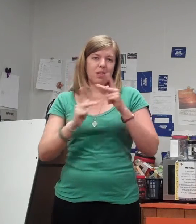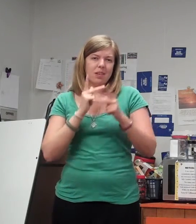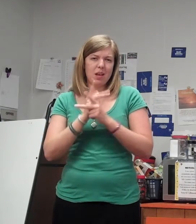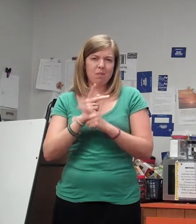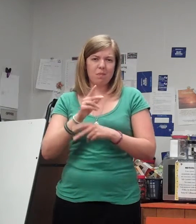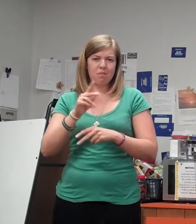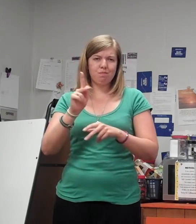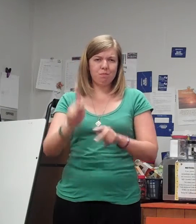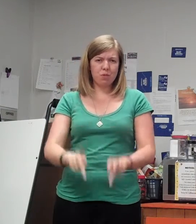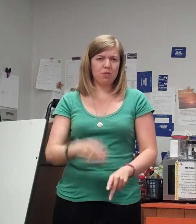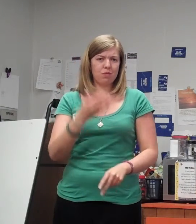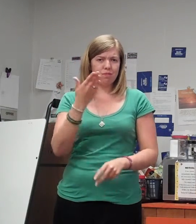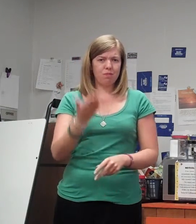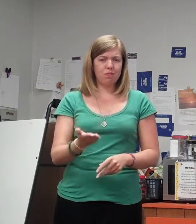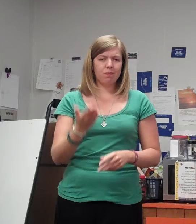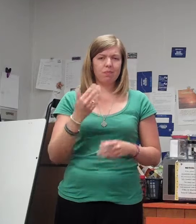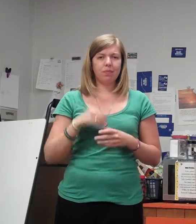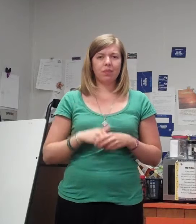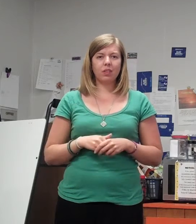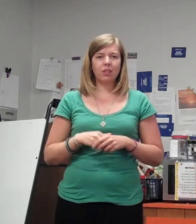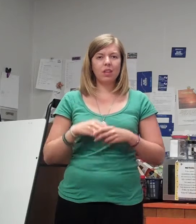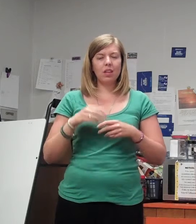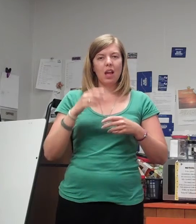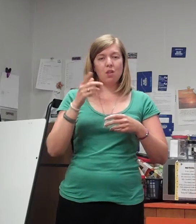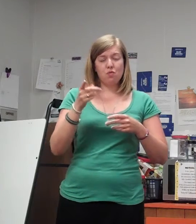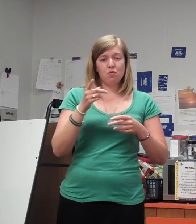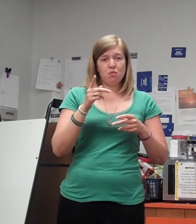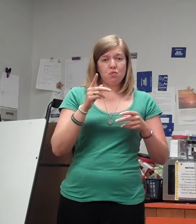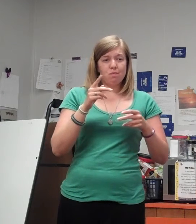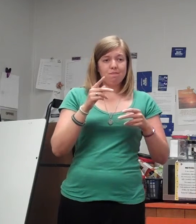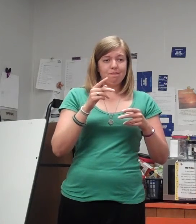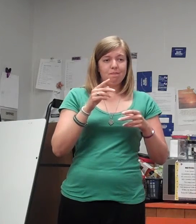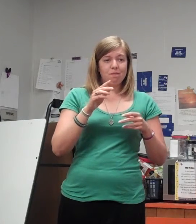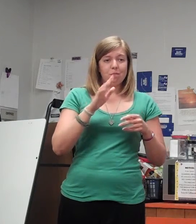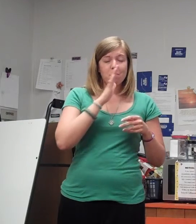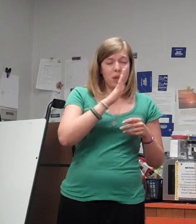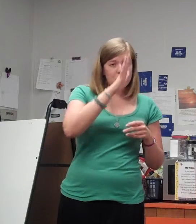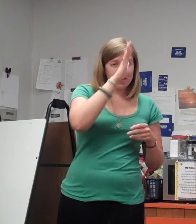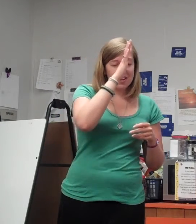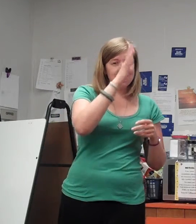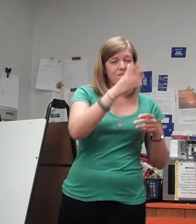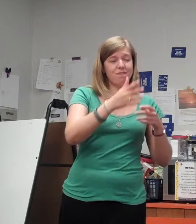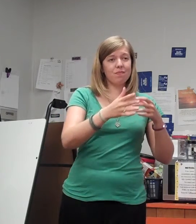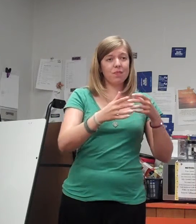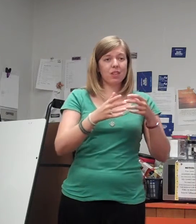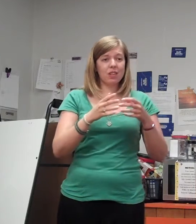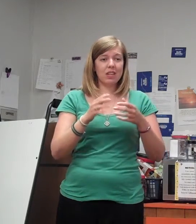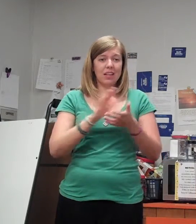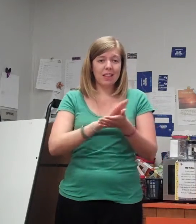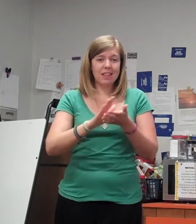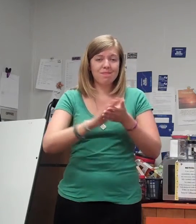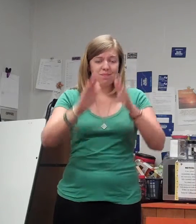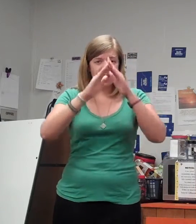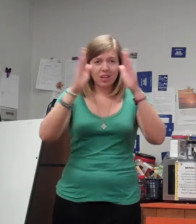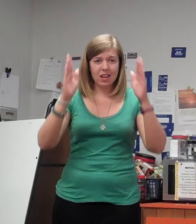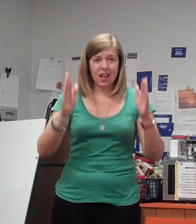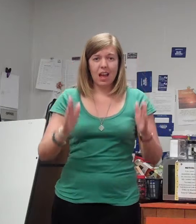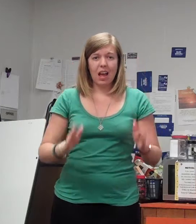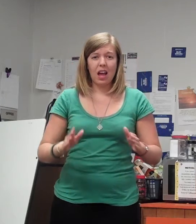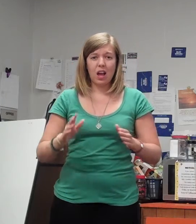your child, how you react to each other, how you treat your dog. Is your house clean? Is it messy enough that you're not obsessive compulsive?